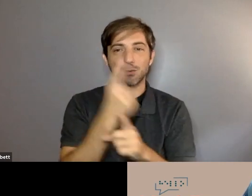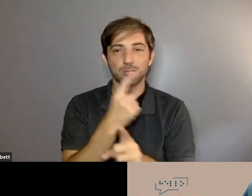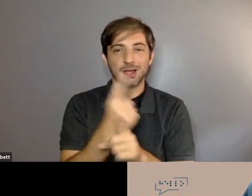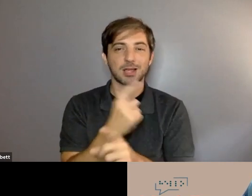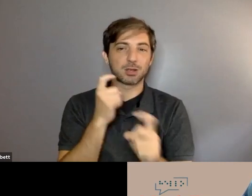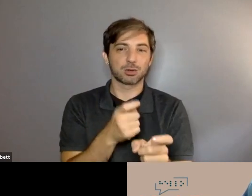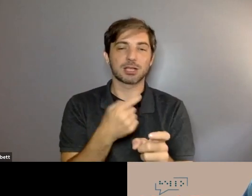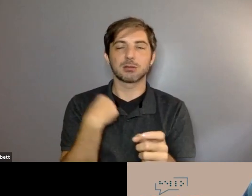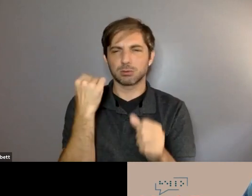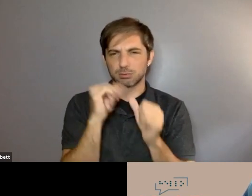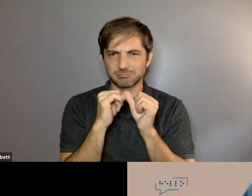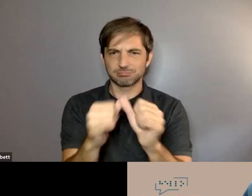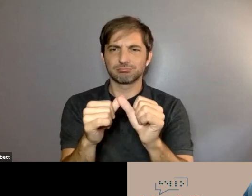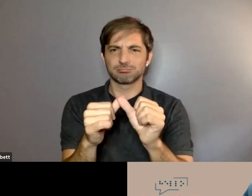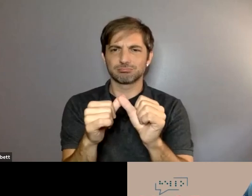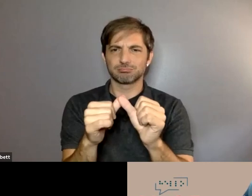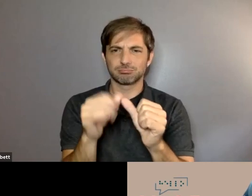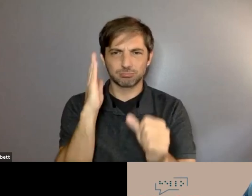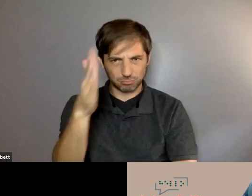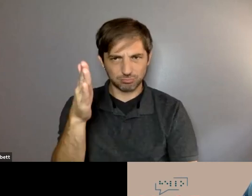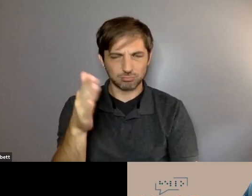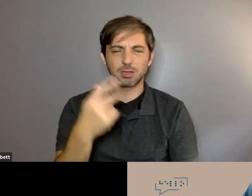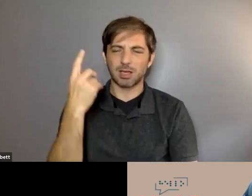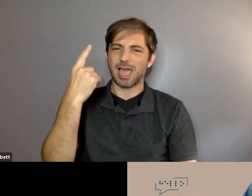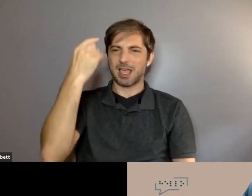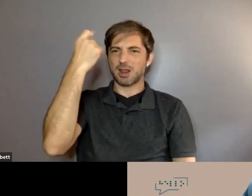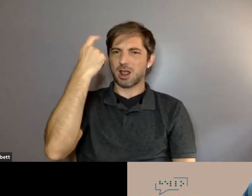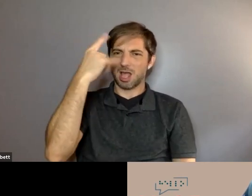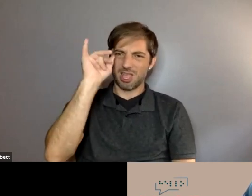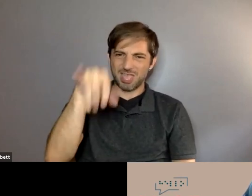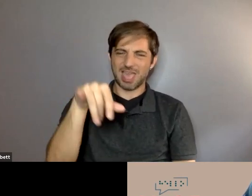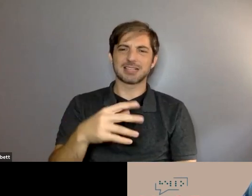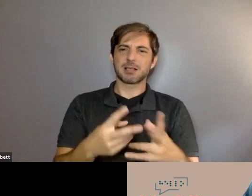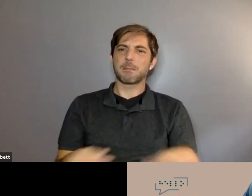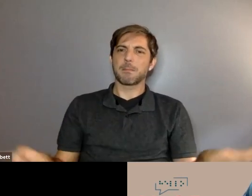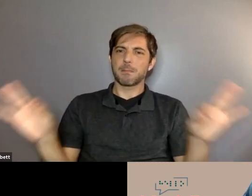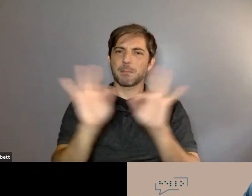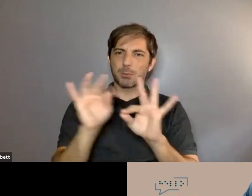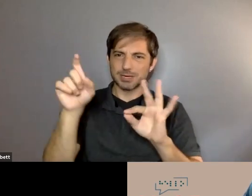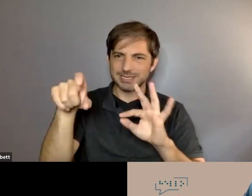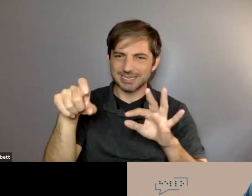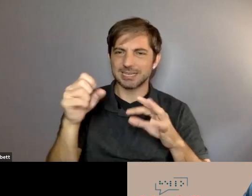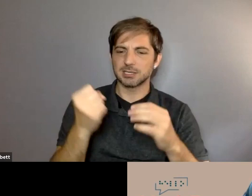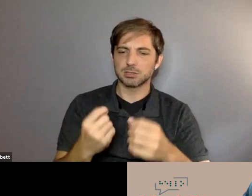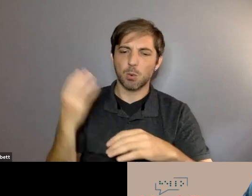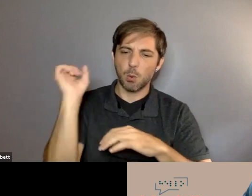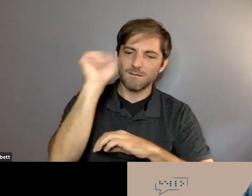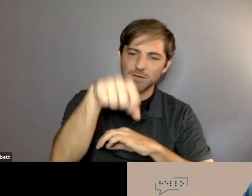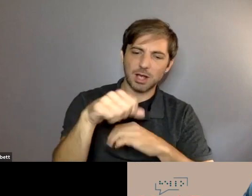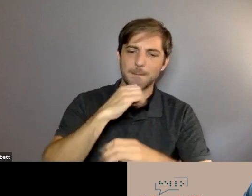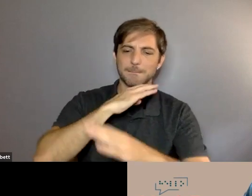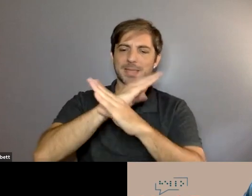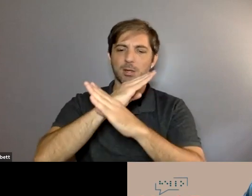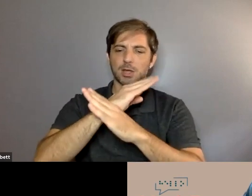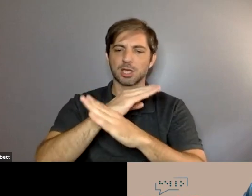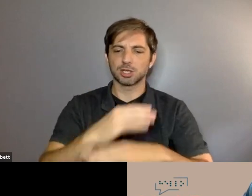continue that because we see that as a vital need to overcome these barriers to these applications. Every